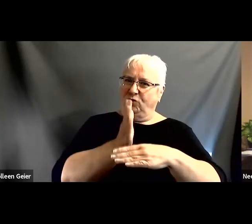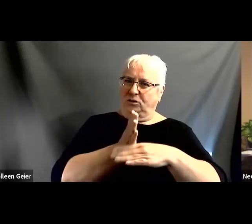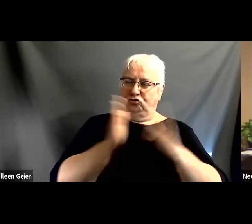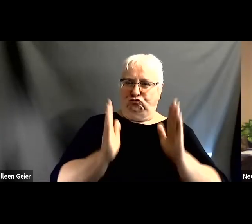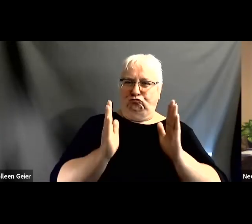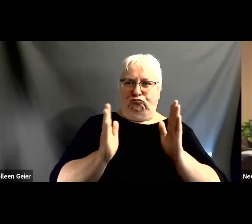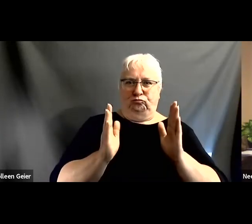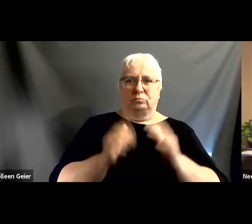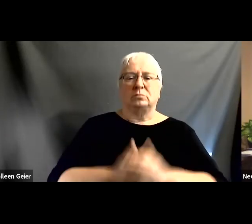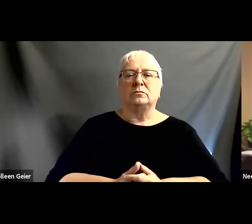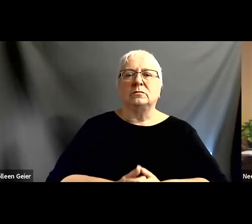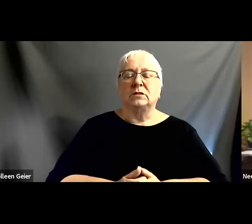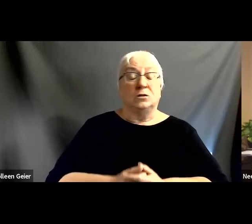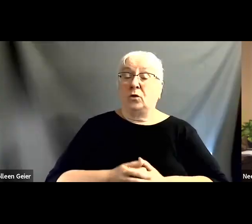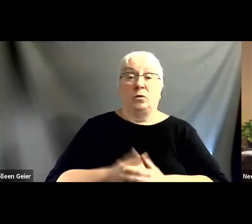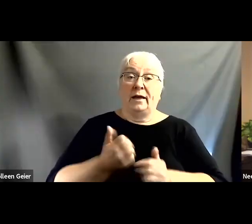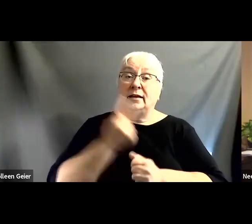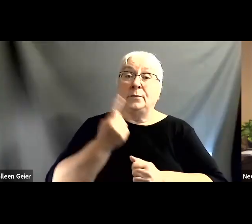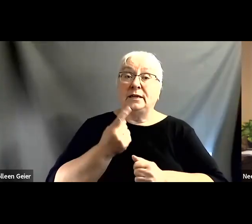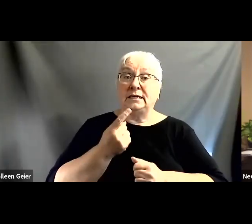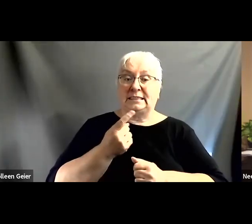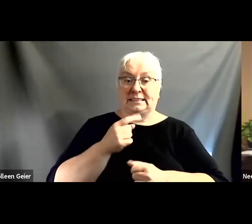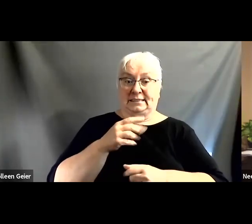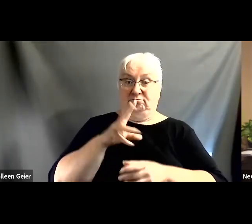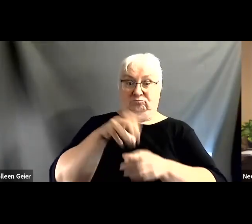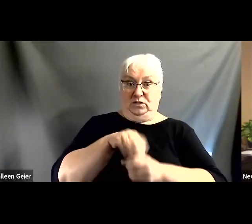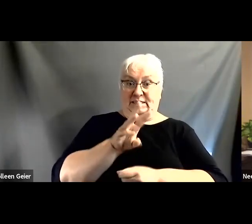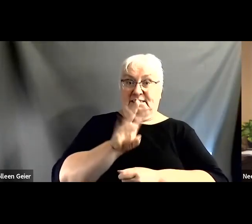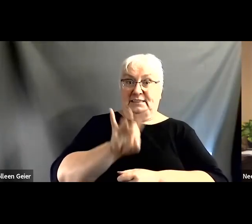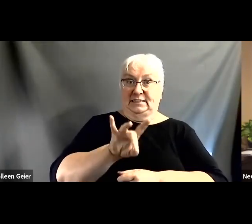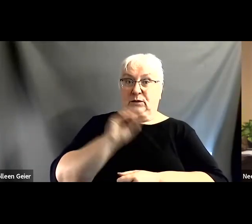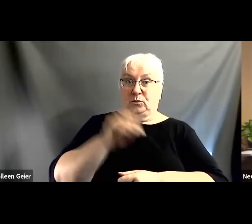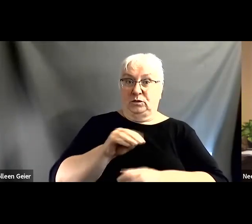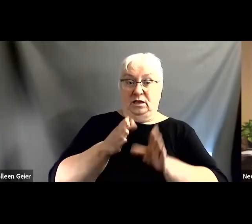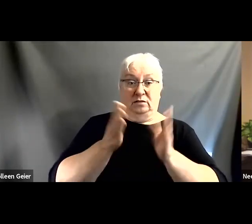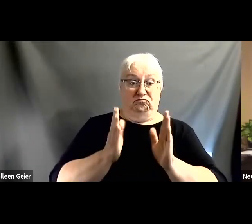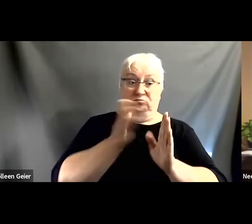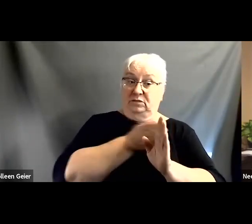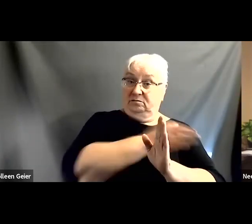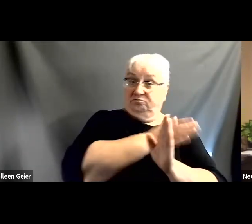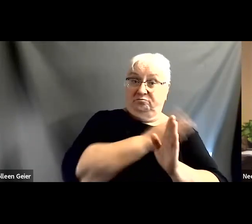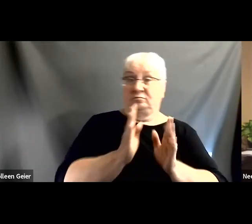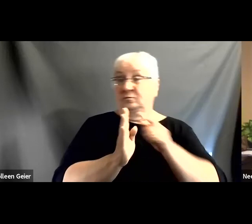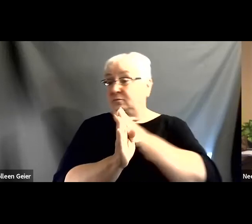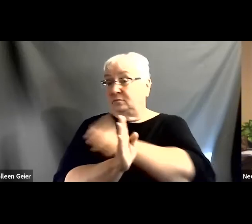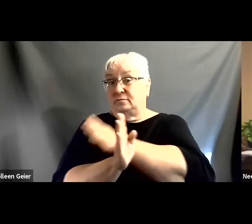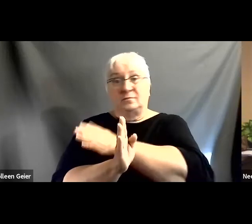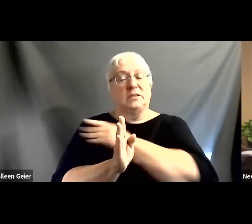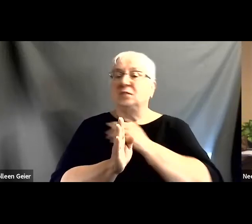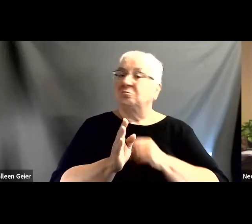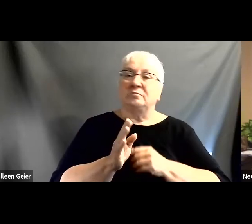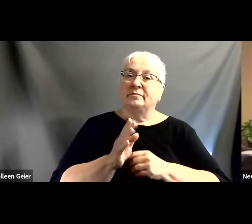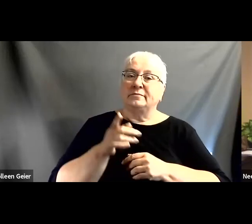therefore, not being part of the 68%, you pay a price for that. And that creates a